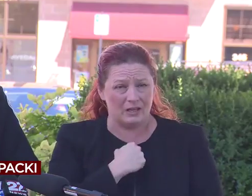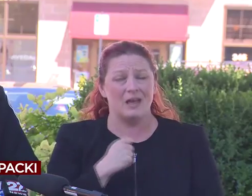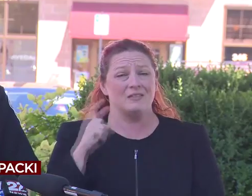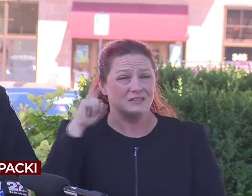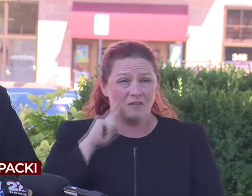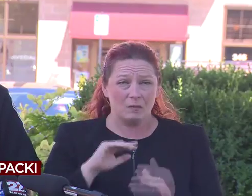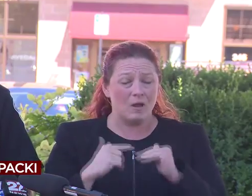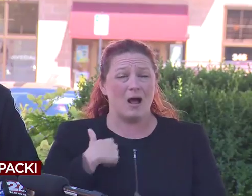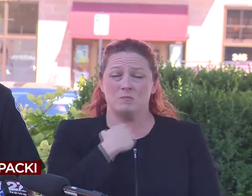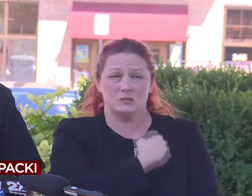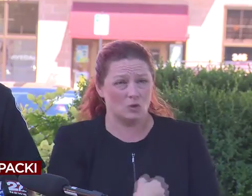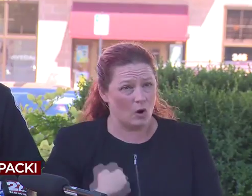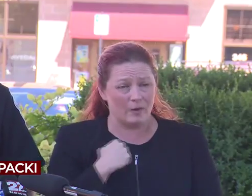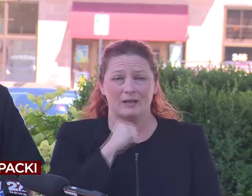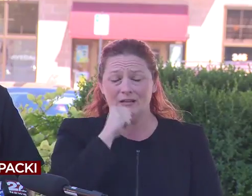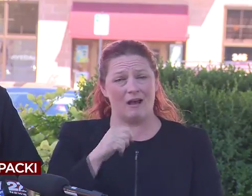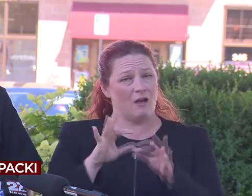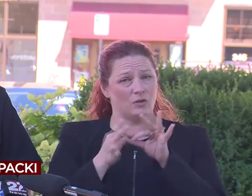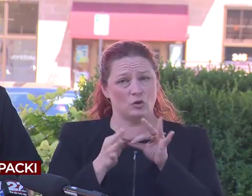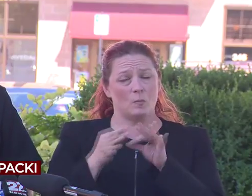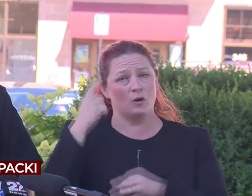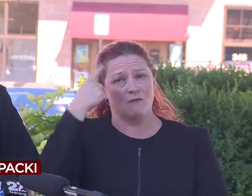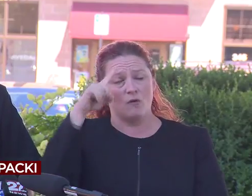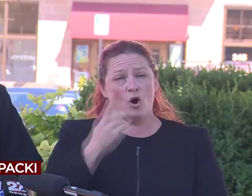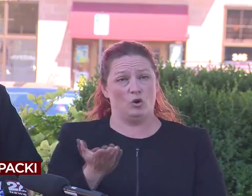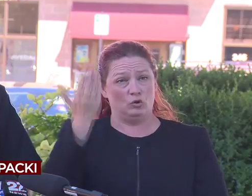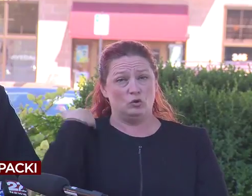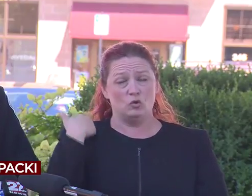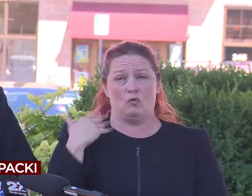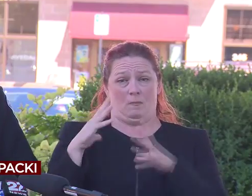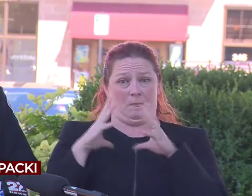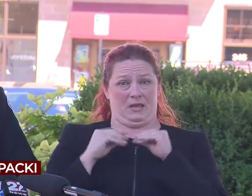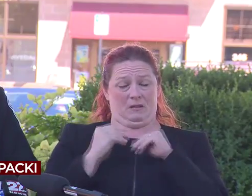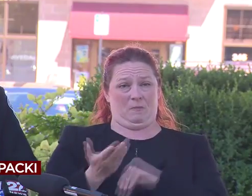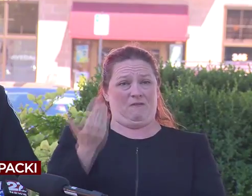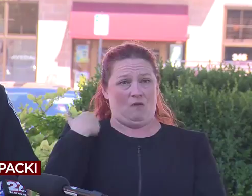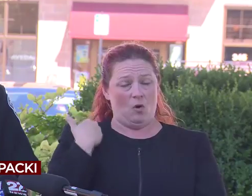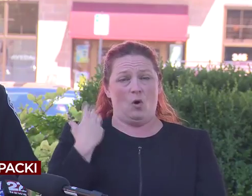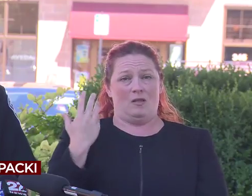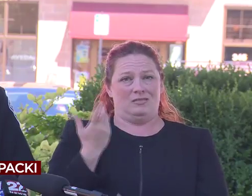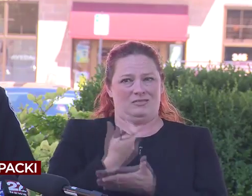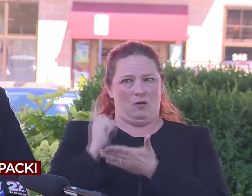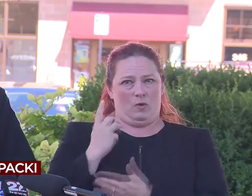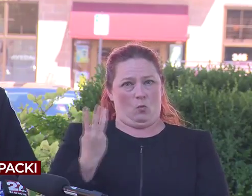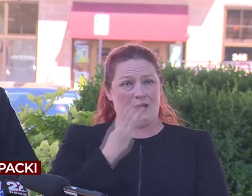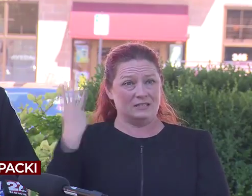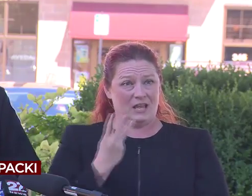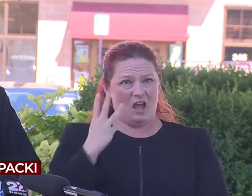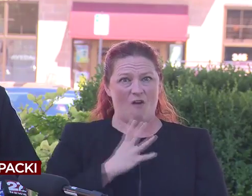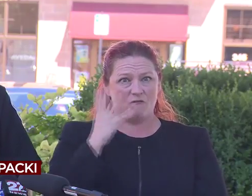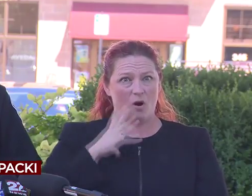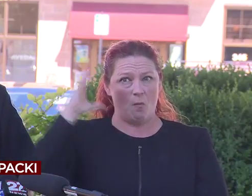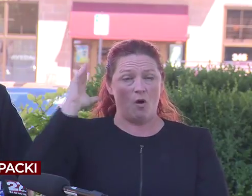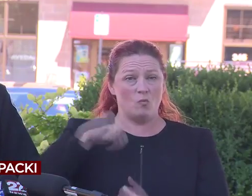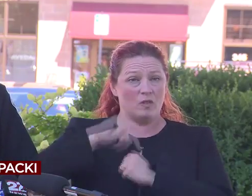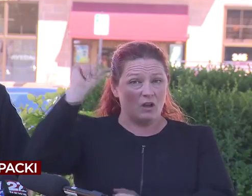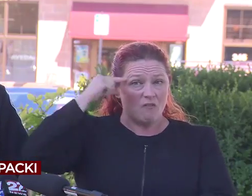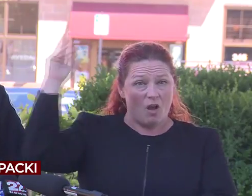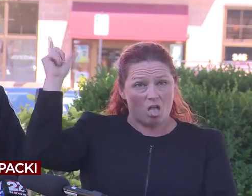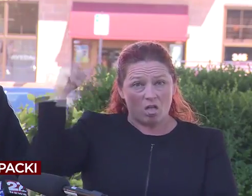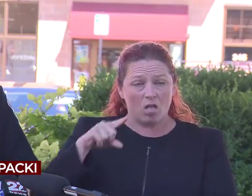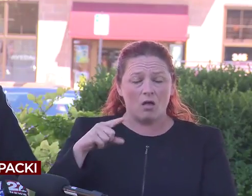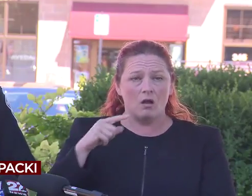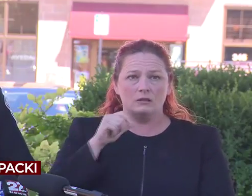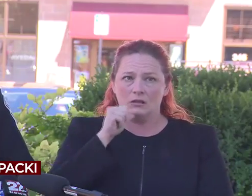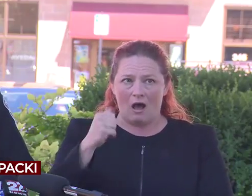two formal press conferences last Wednesday morning and afternoon. Please be assured that that was not intentional on our part. We